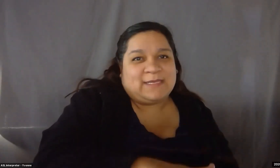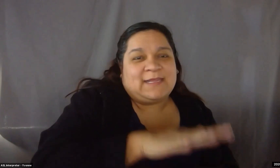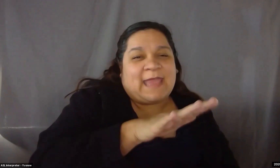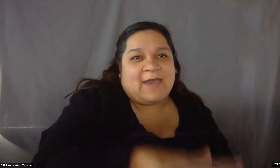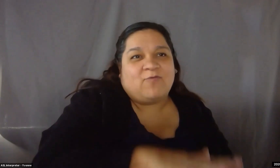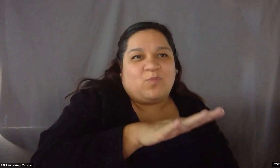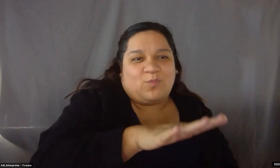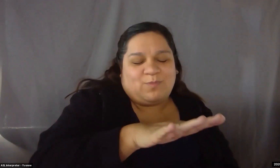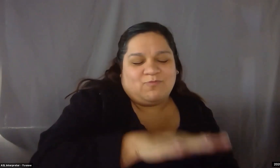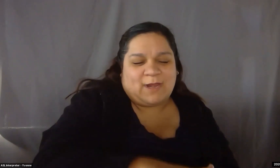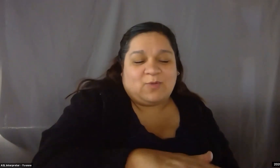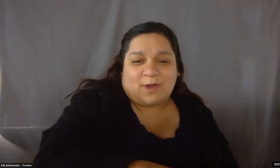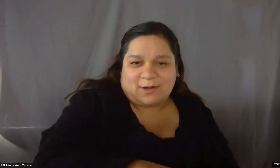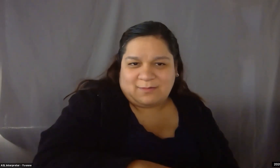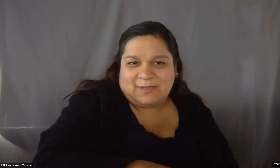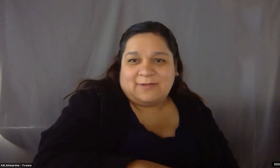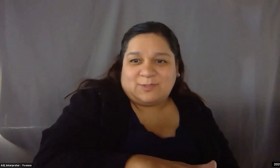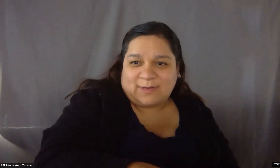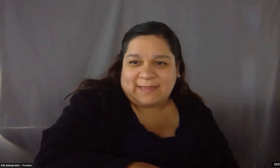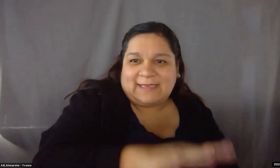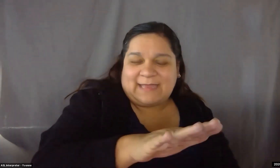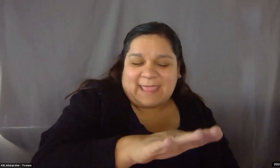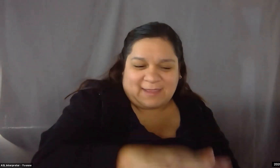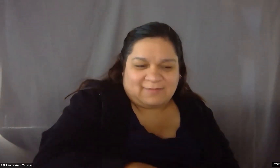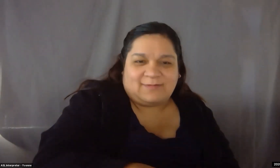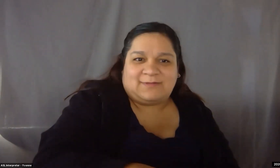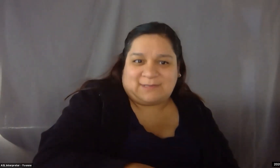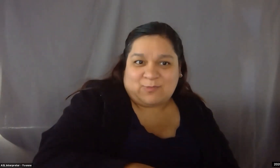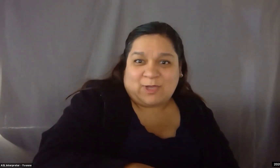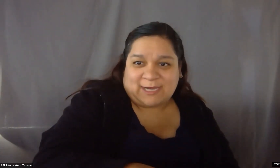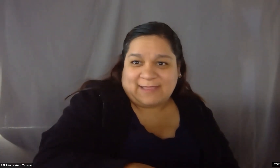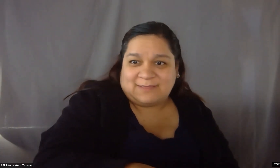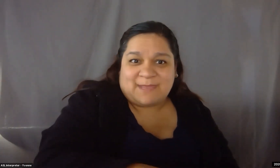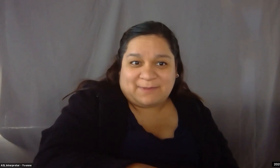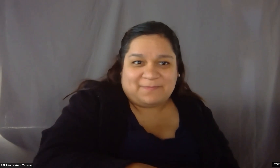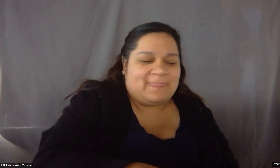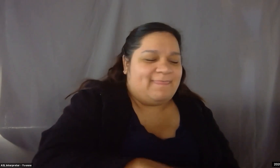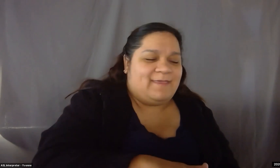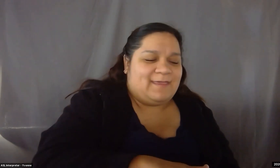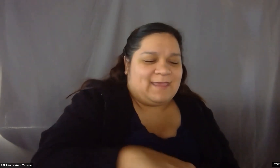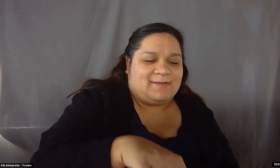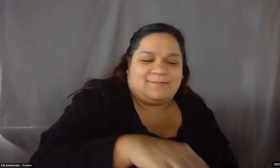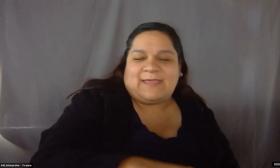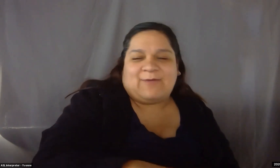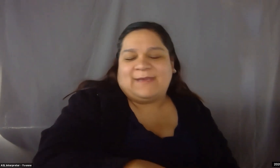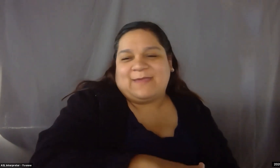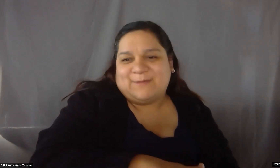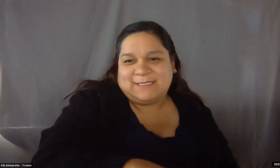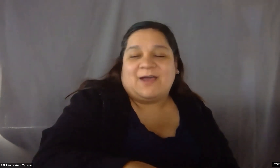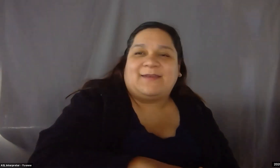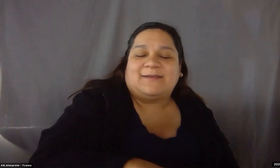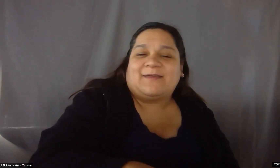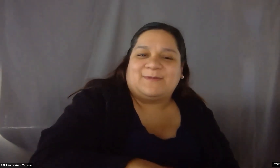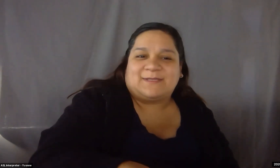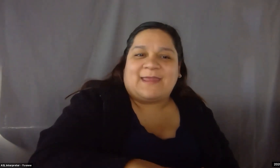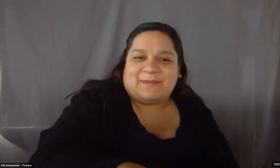we needed to have running water, toilet, and to wash your hands, minimum. And yeah, one night we did